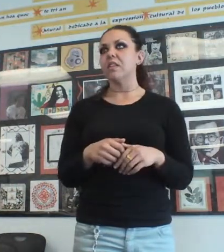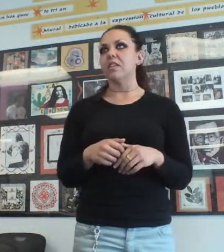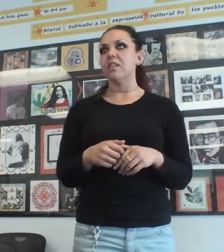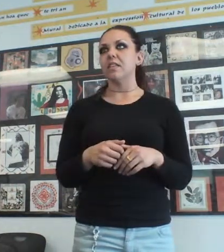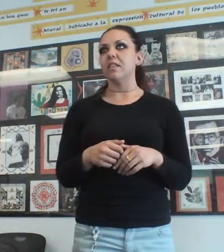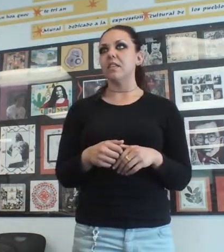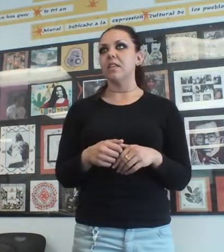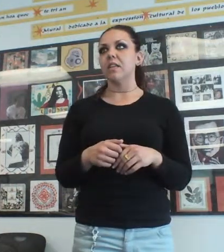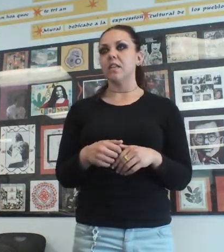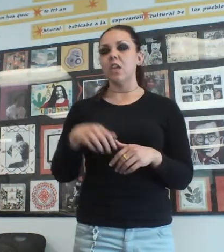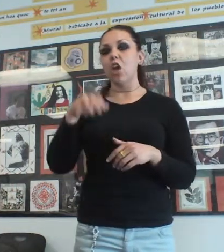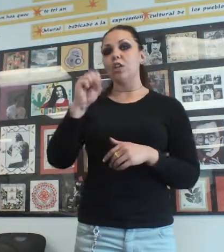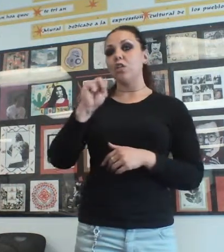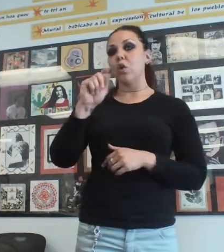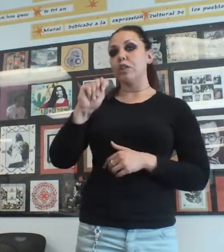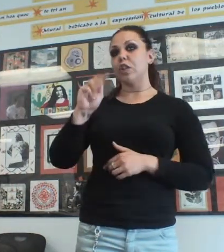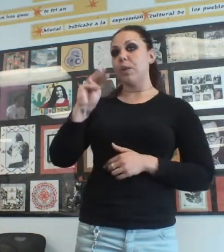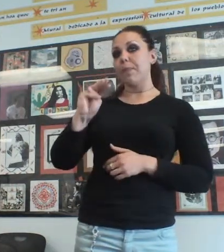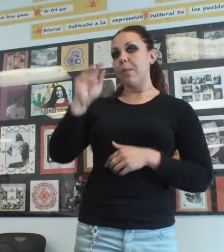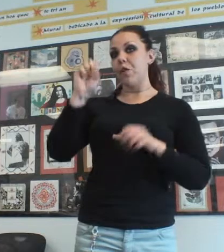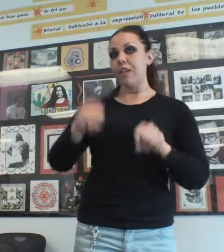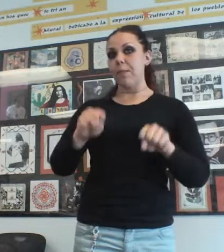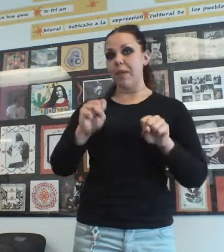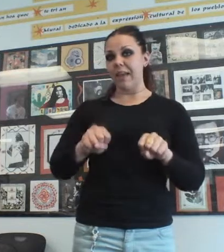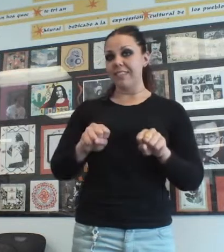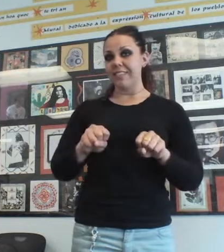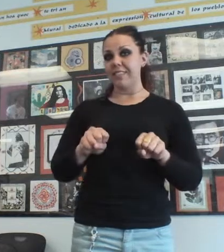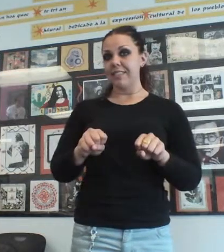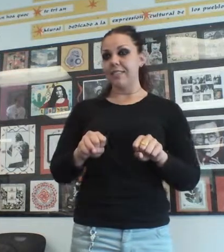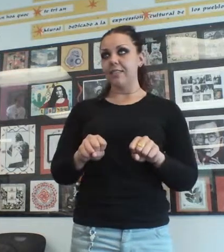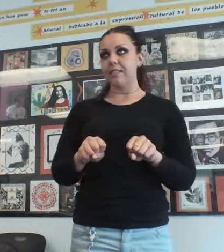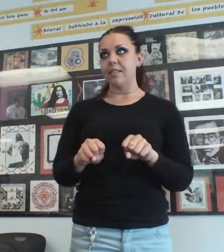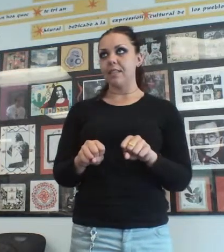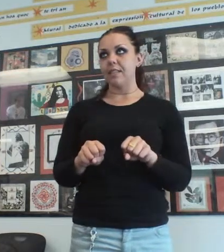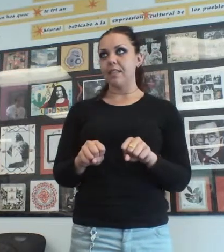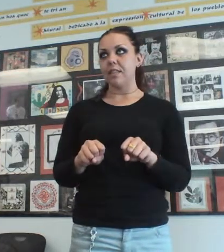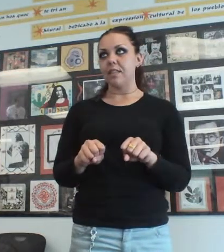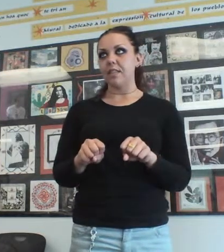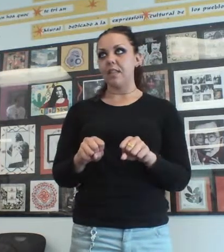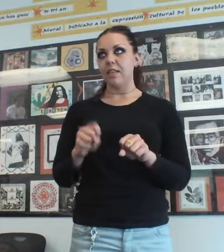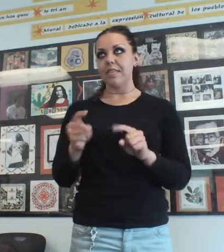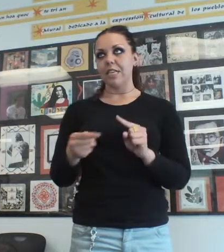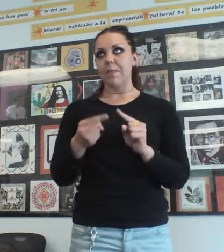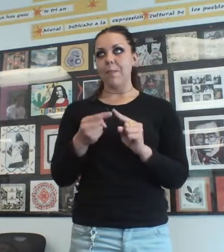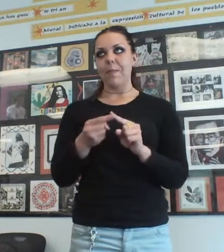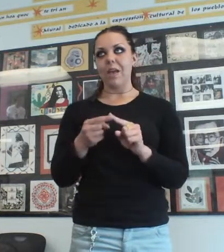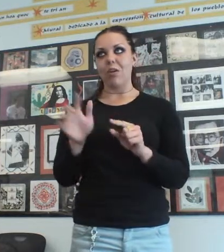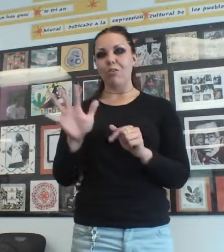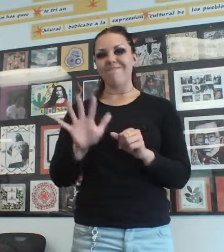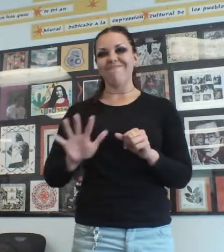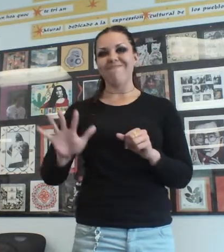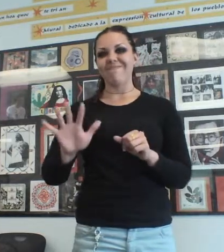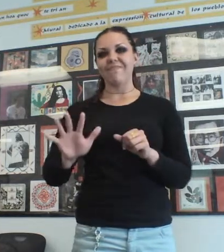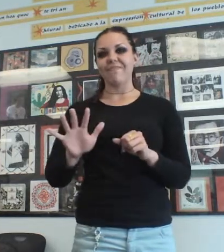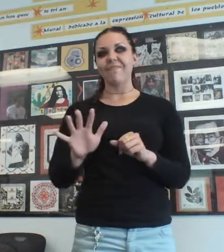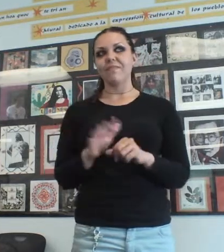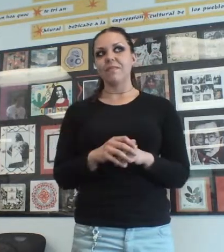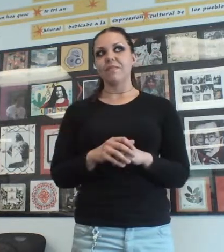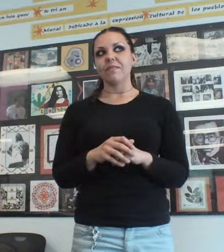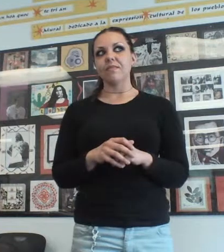your short-term memory capacity is about, let's go back and look at the exact statistics. Short-term memory is about, I